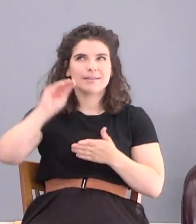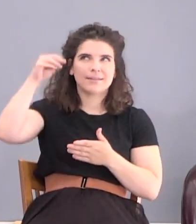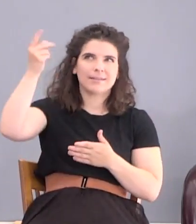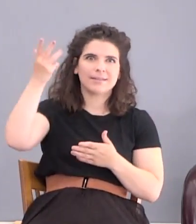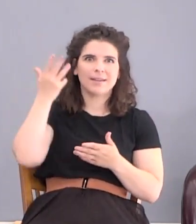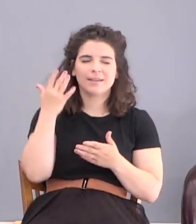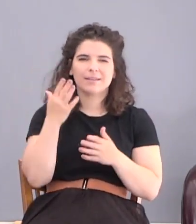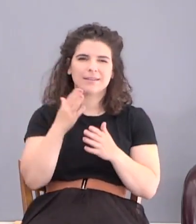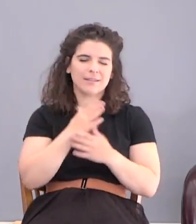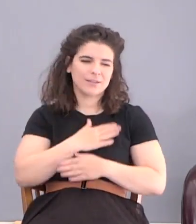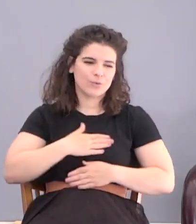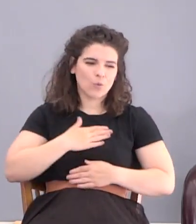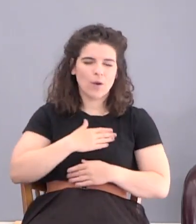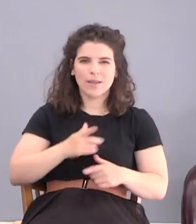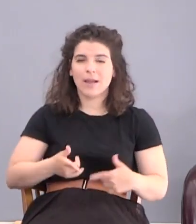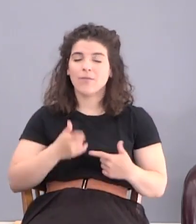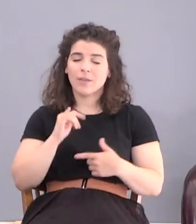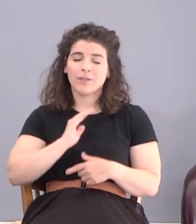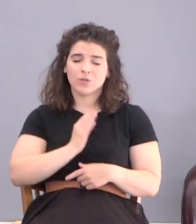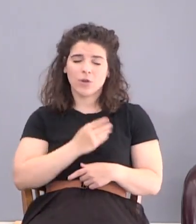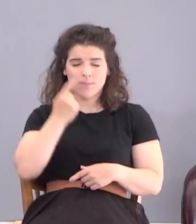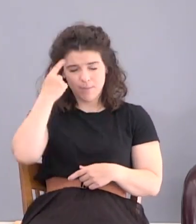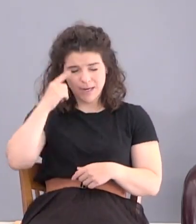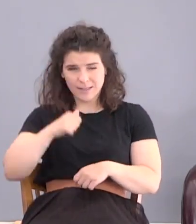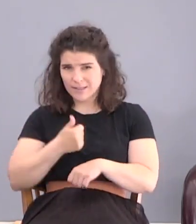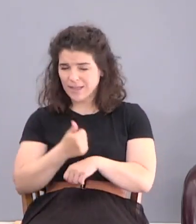That's the mindset as Christians we should have every day.